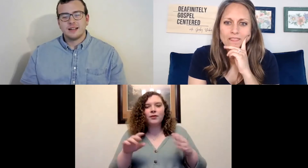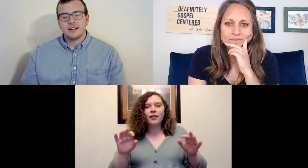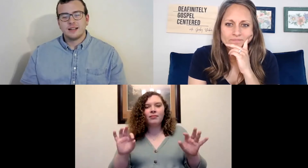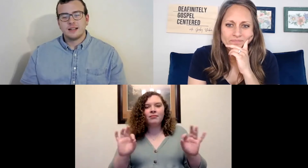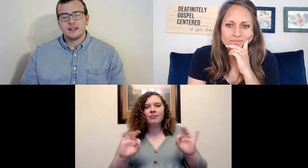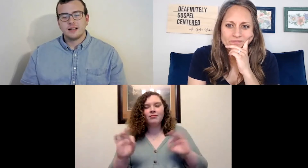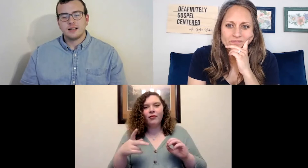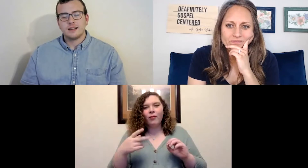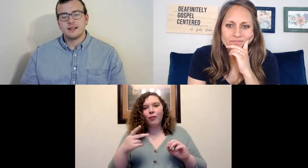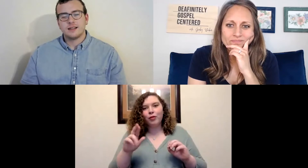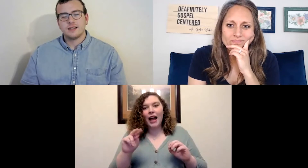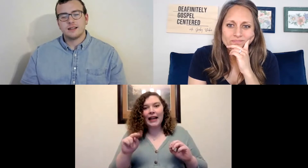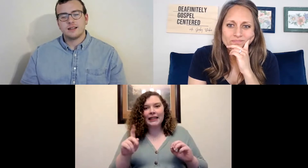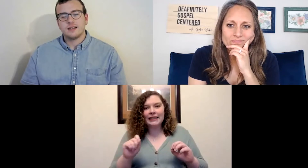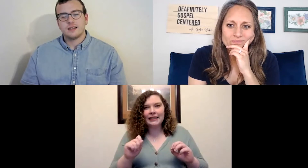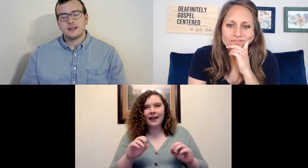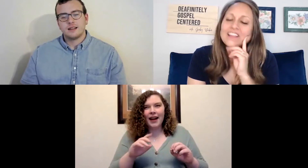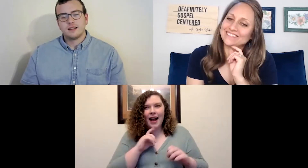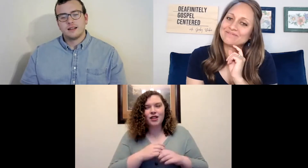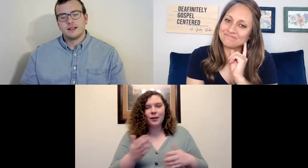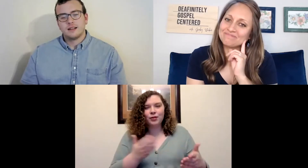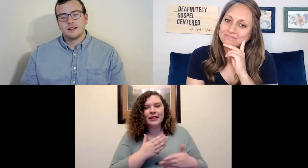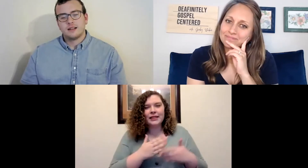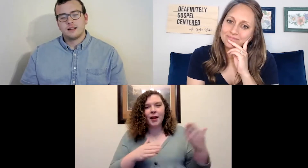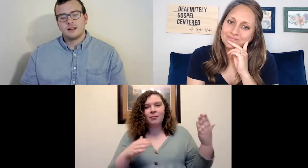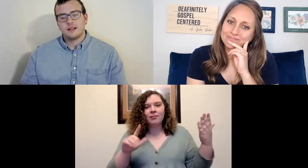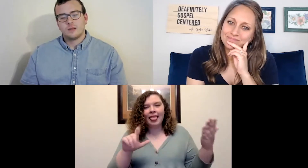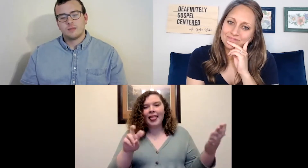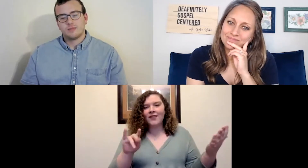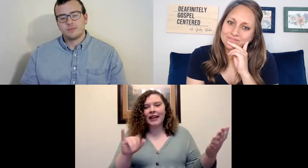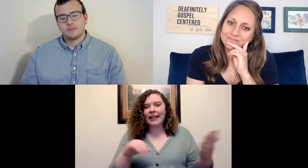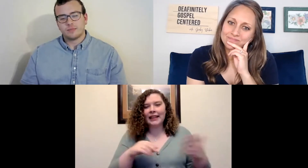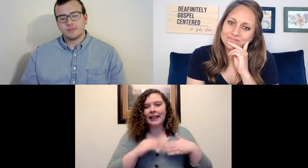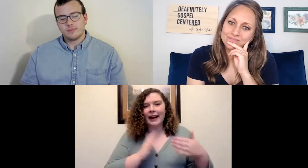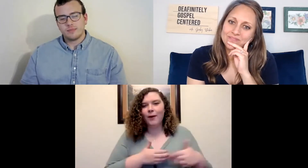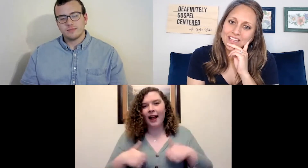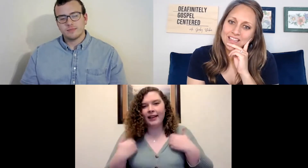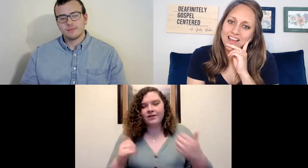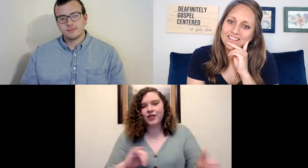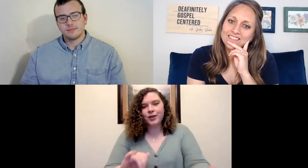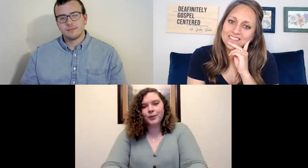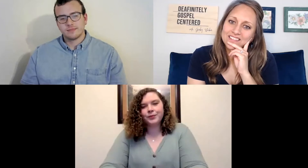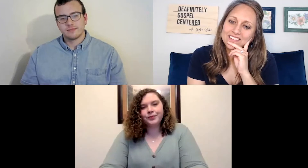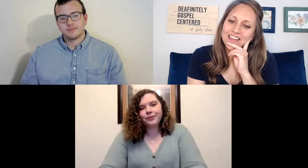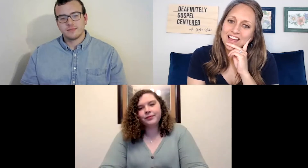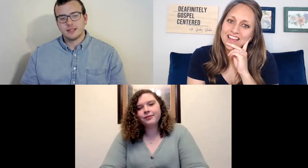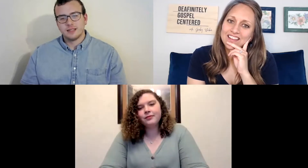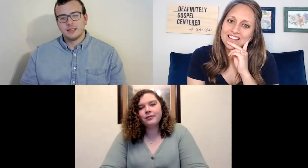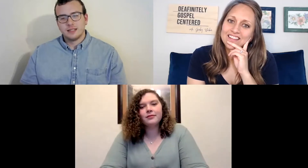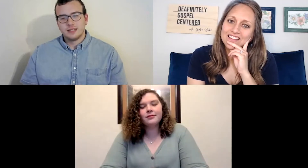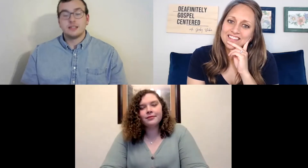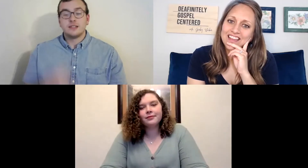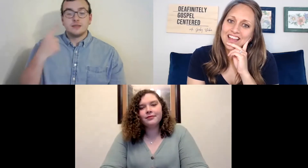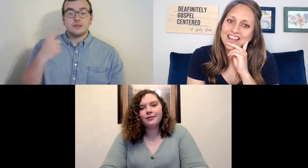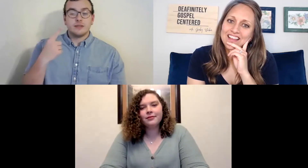But, I mean, it's sometimes nice because some of those little pranks are good because they bring a little bit of levity into the situation sometimes.